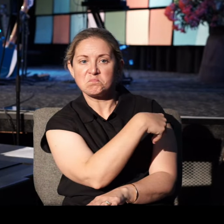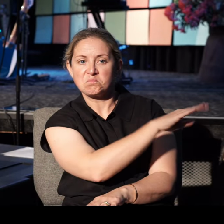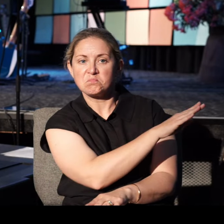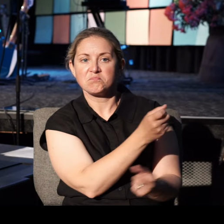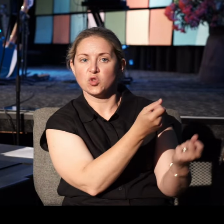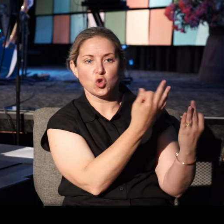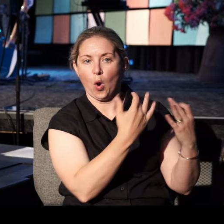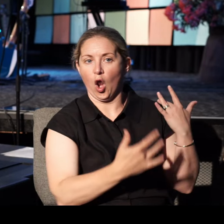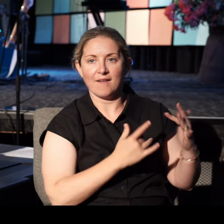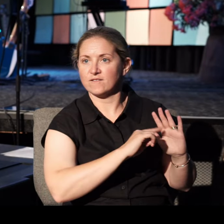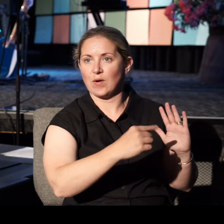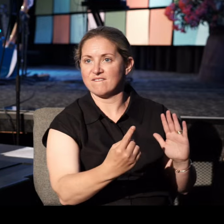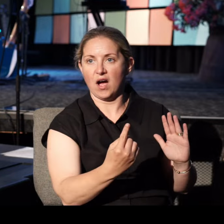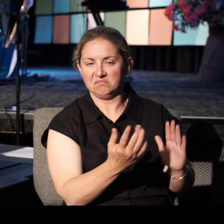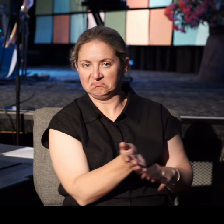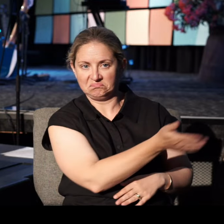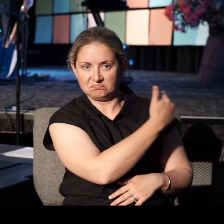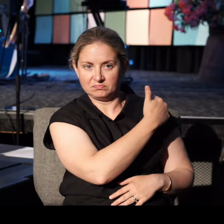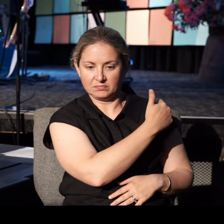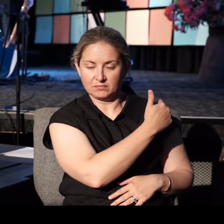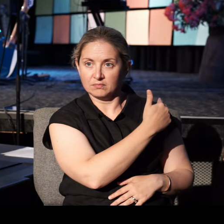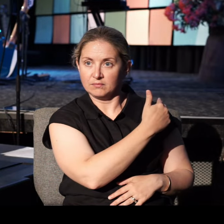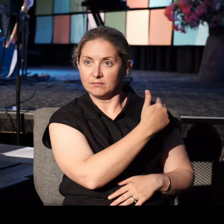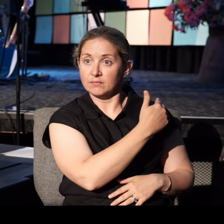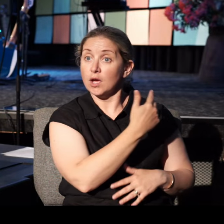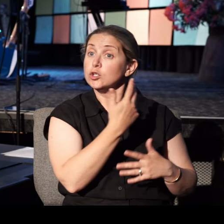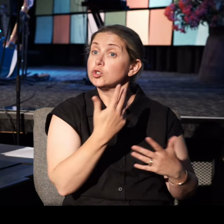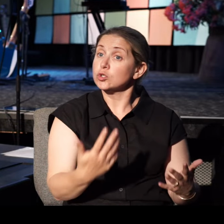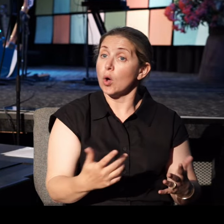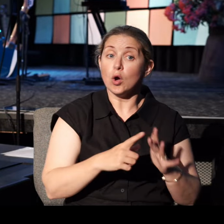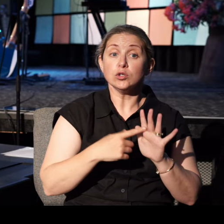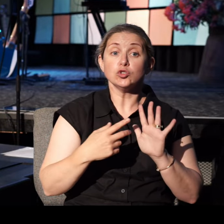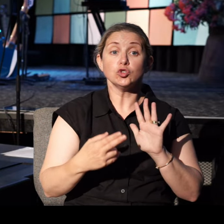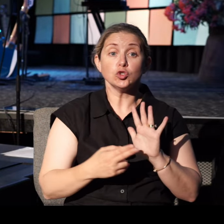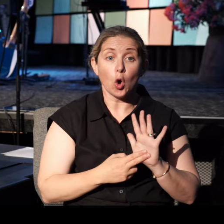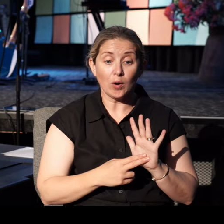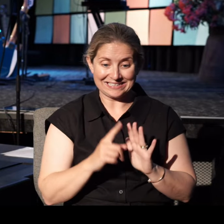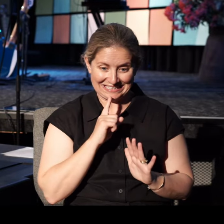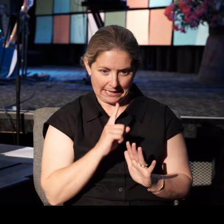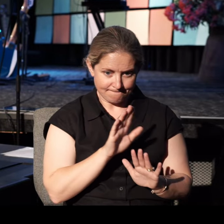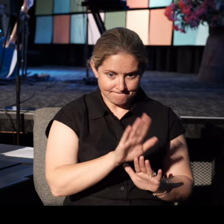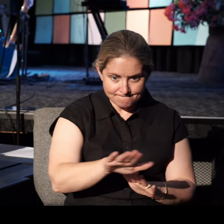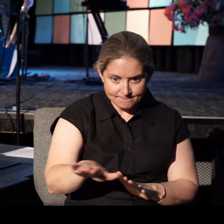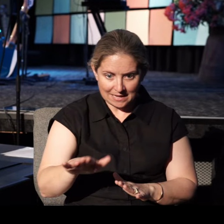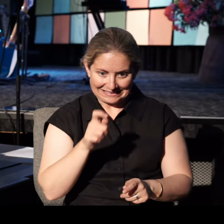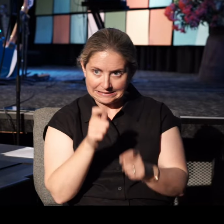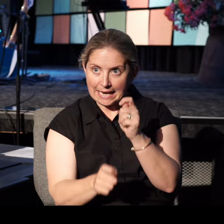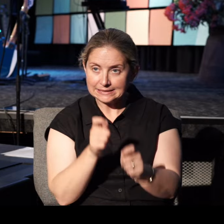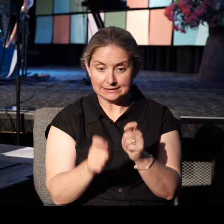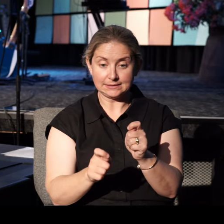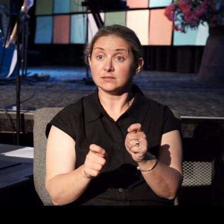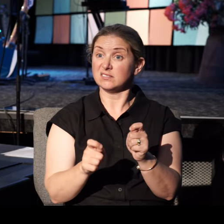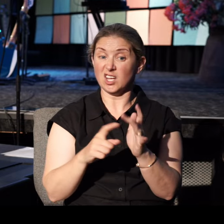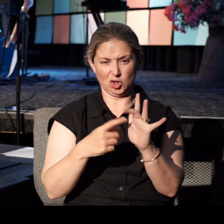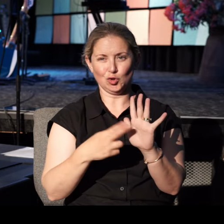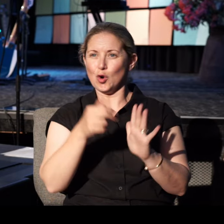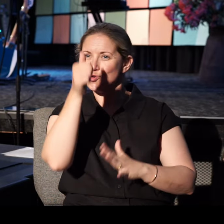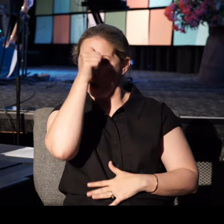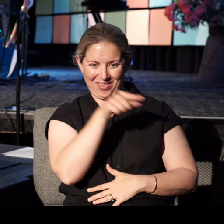it. And so when he talks about this kind of test, he's doing it knowing that this little church passes the